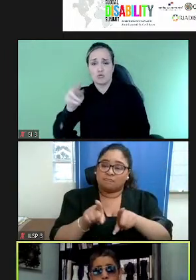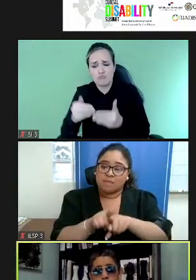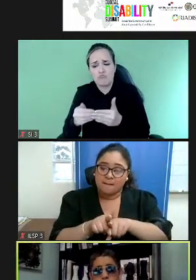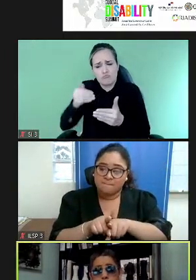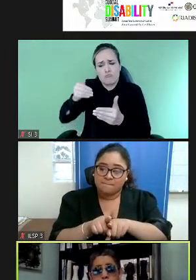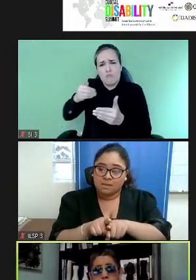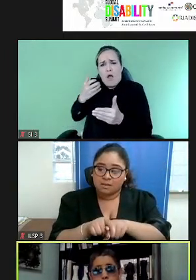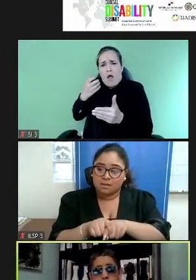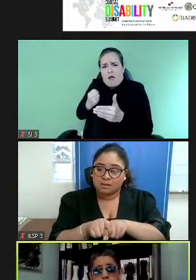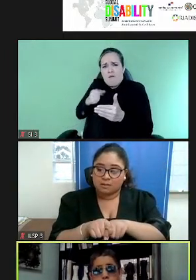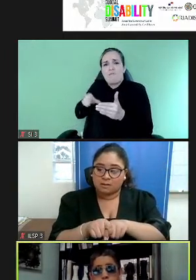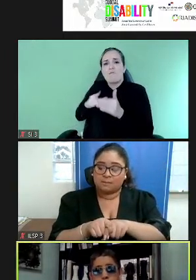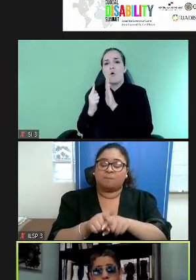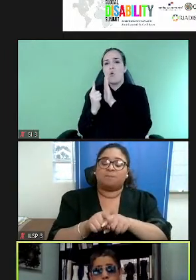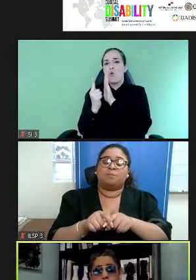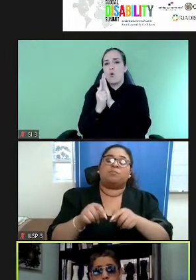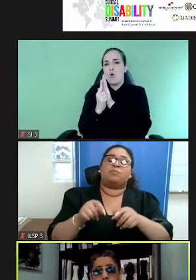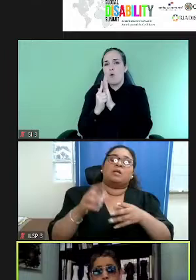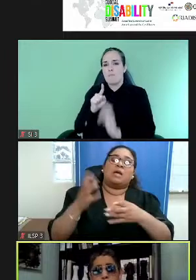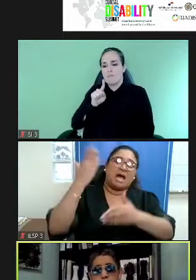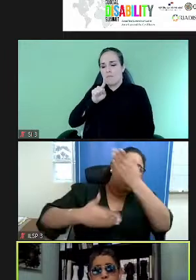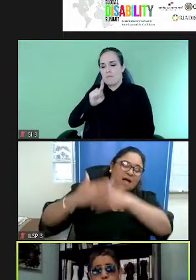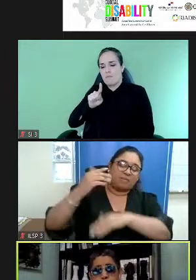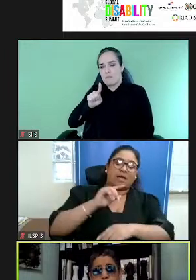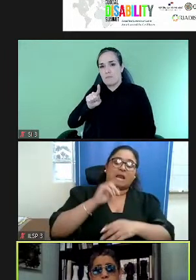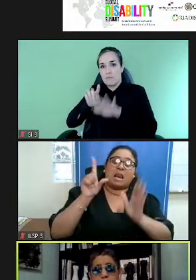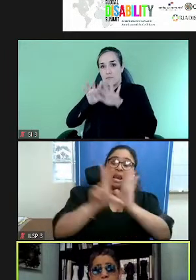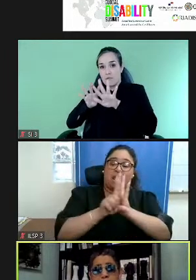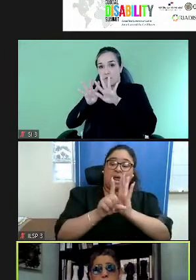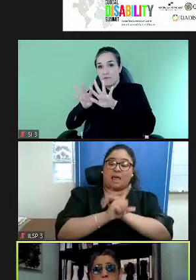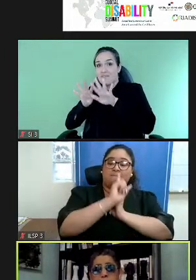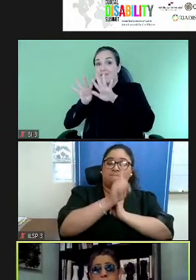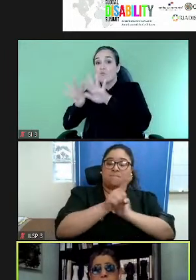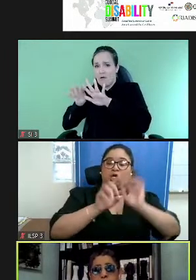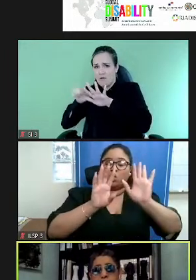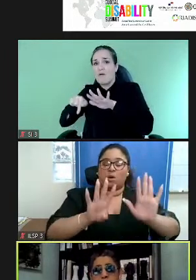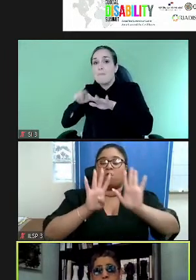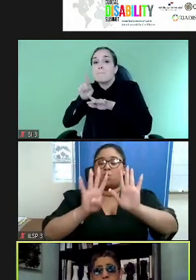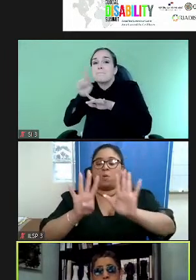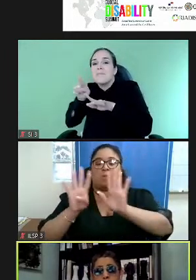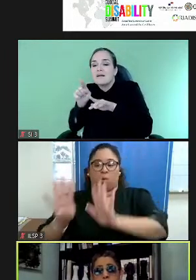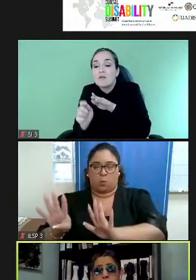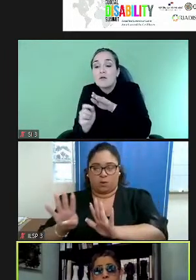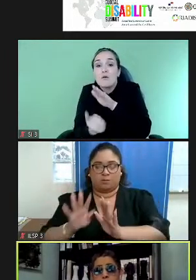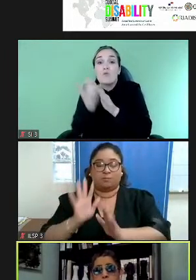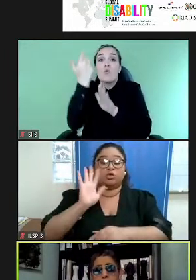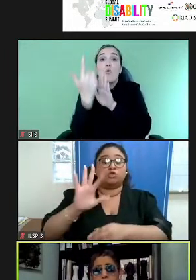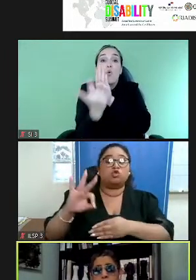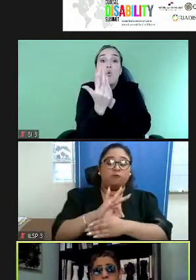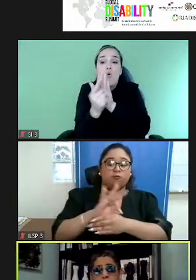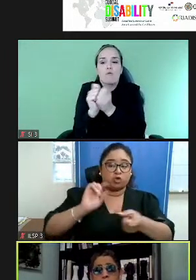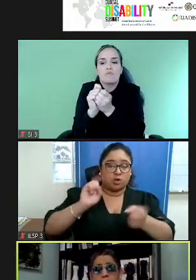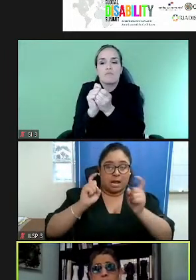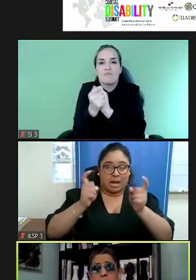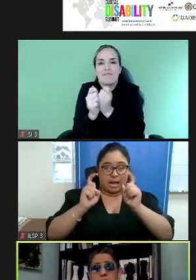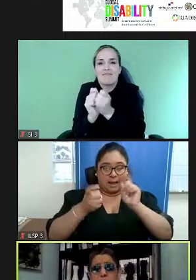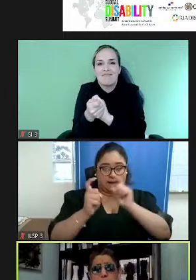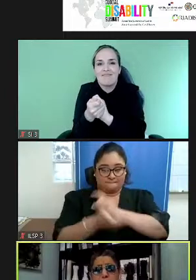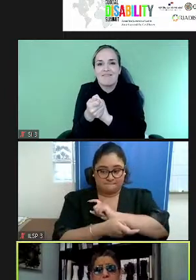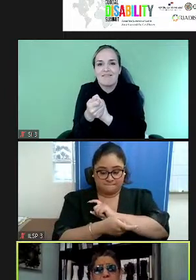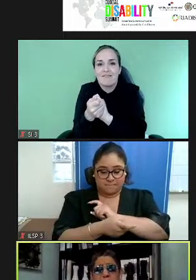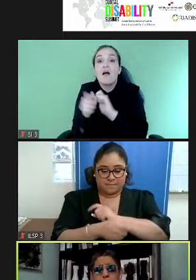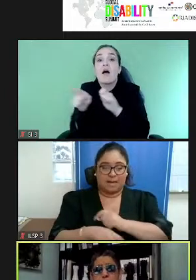there was all it was there in 1999 but the functions changed